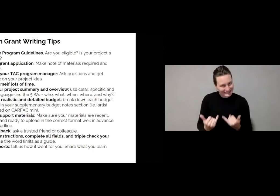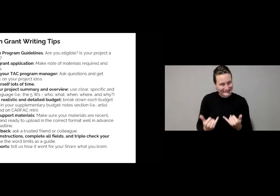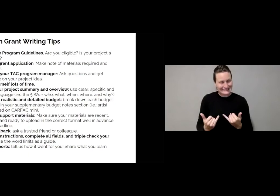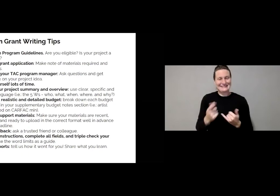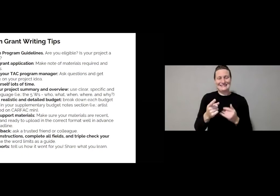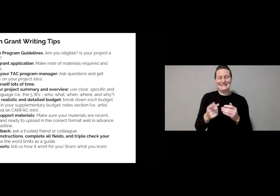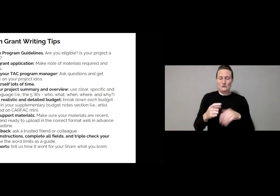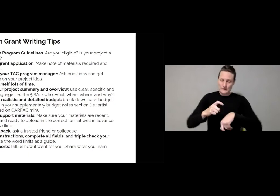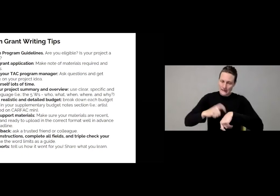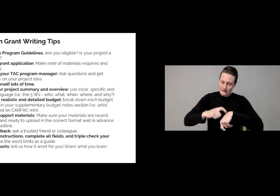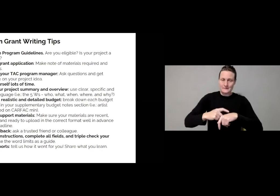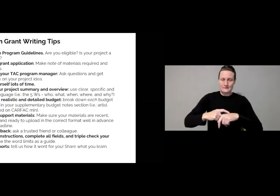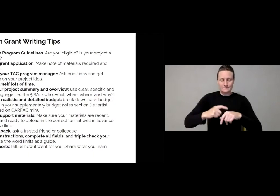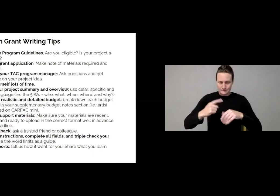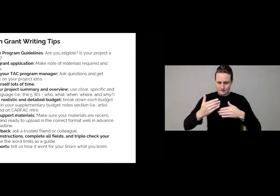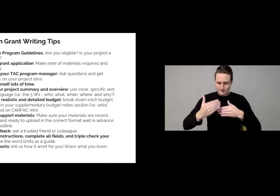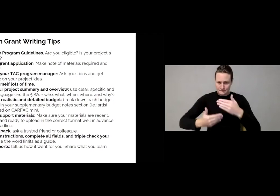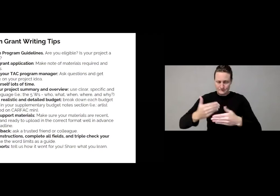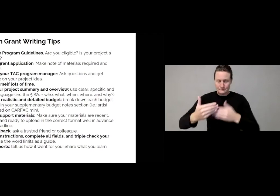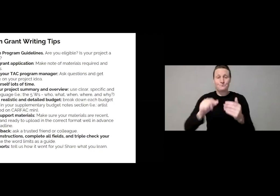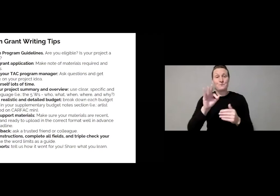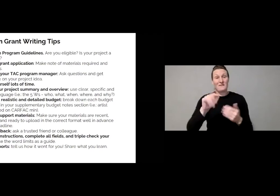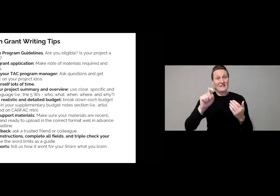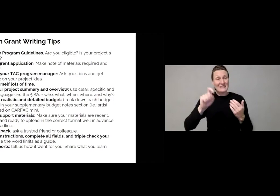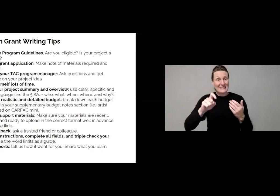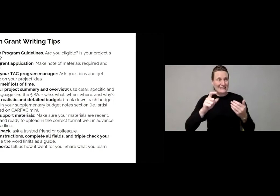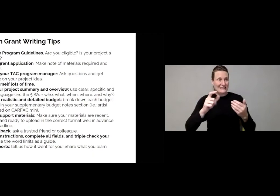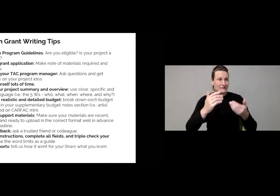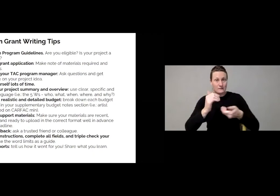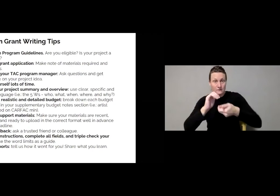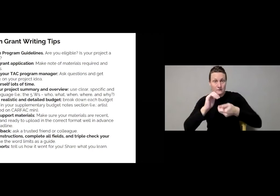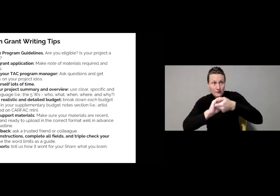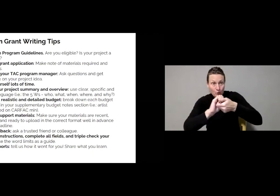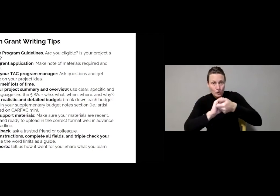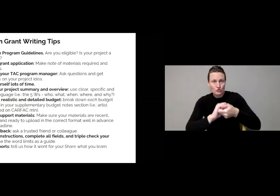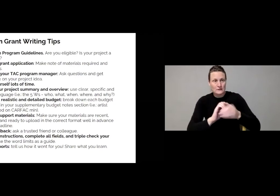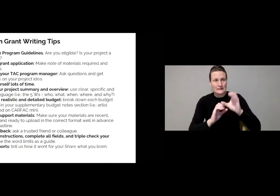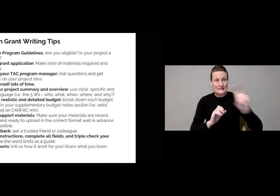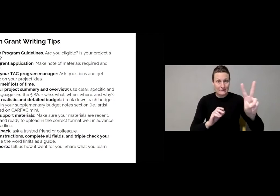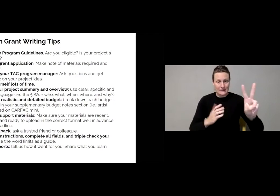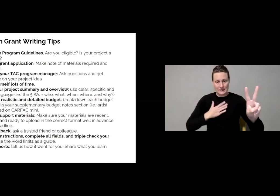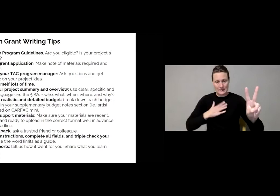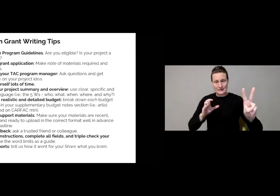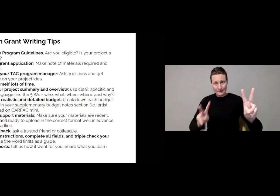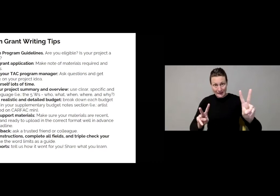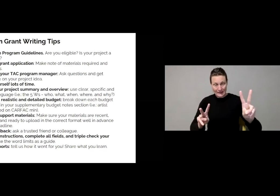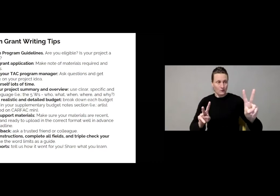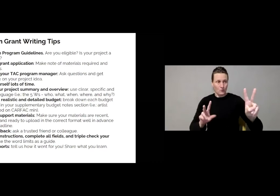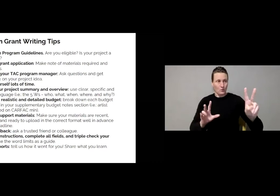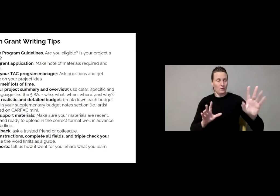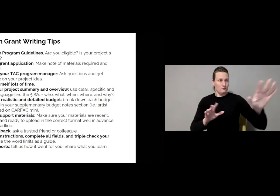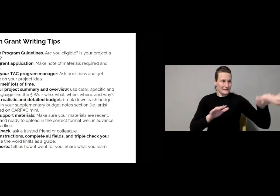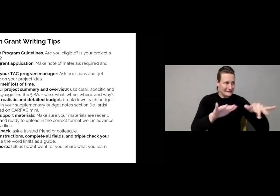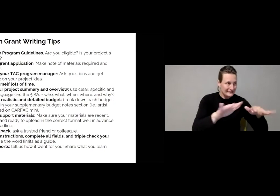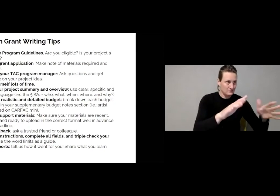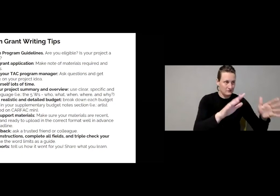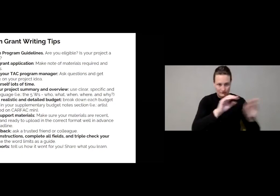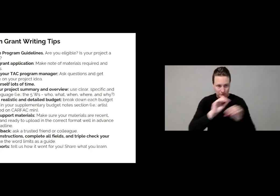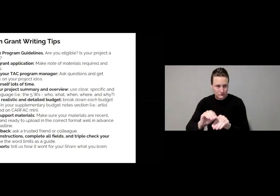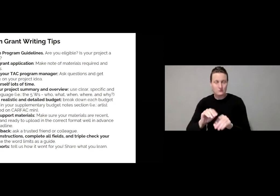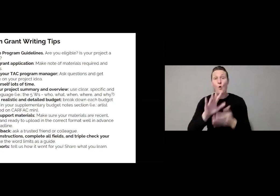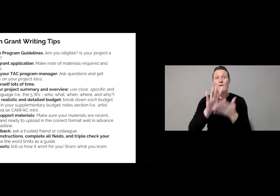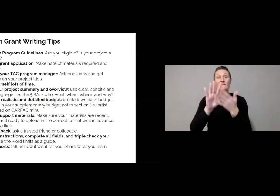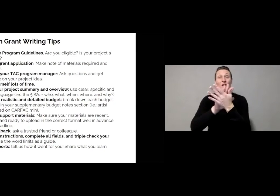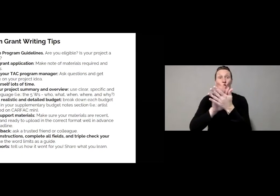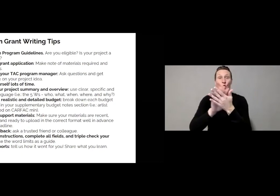to bring CVs together of your different collaborators. Those support materials, if you have to edit video or anything like